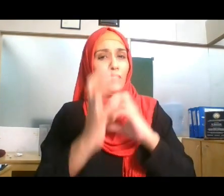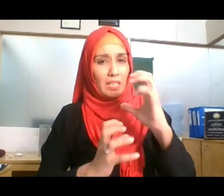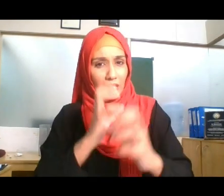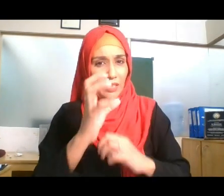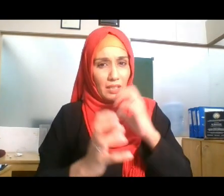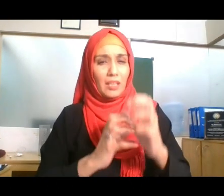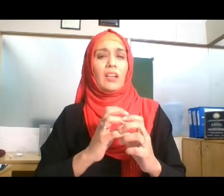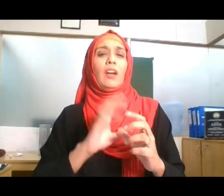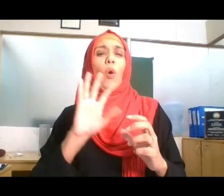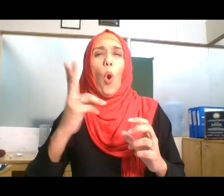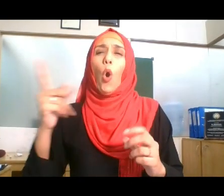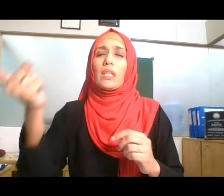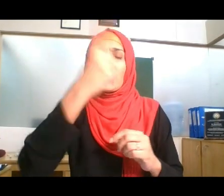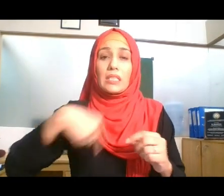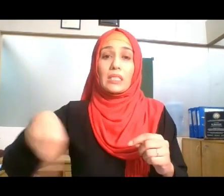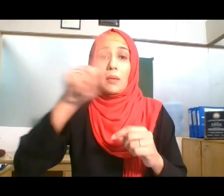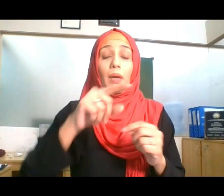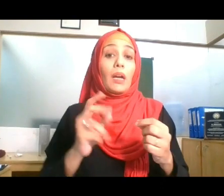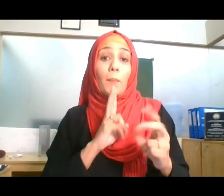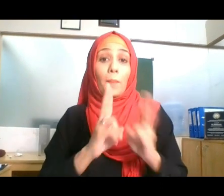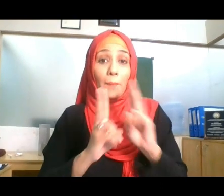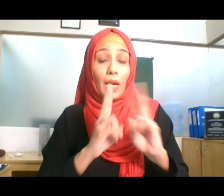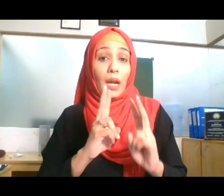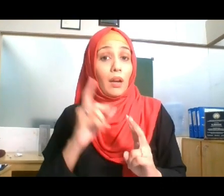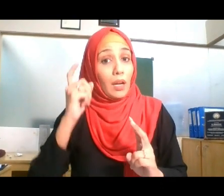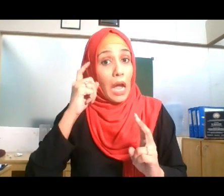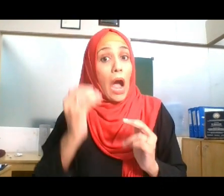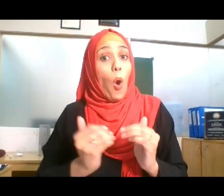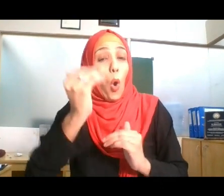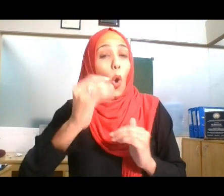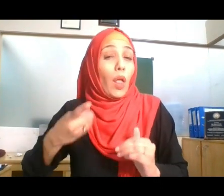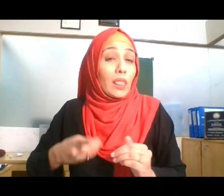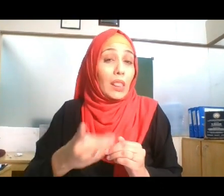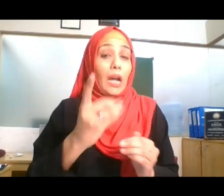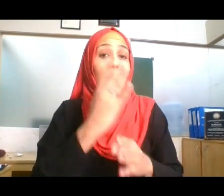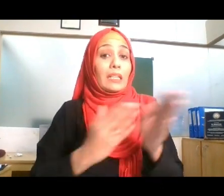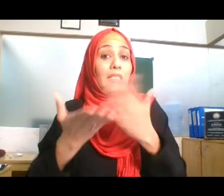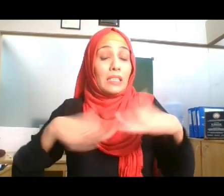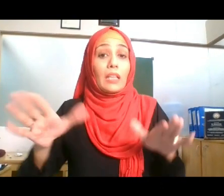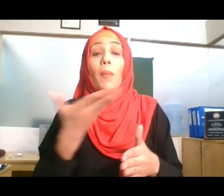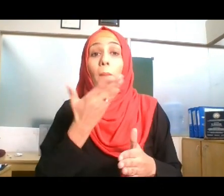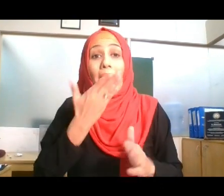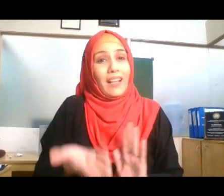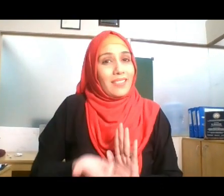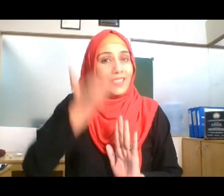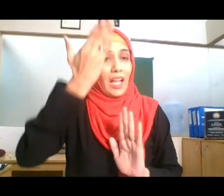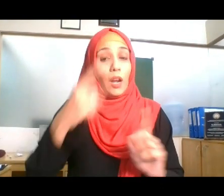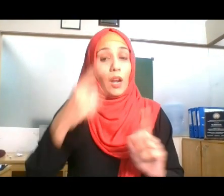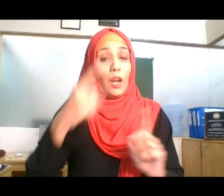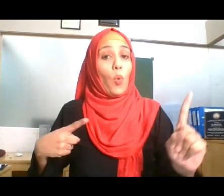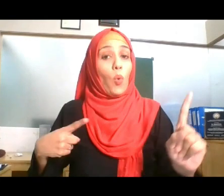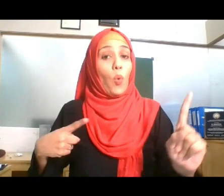academia, and advocacy that seeks to advance accessibility training in higher education with the goal that